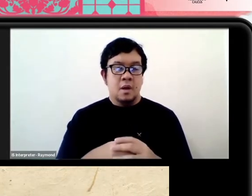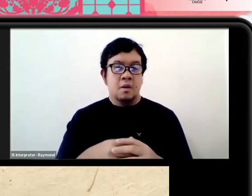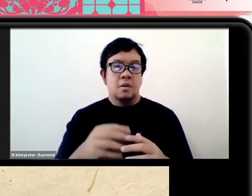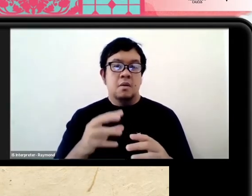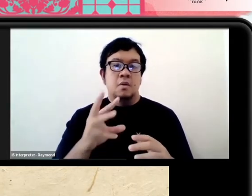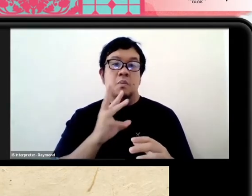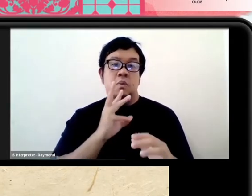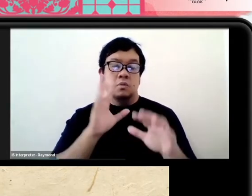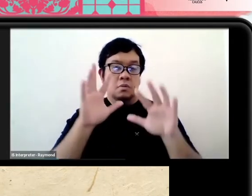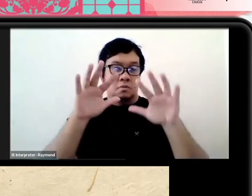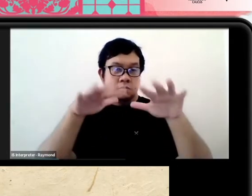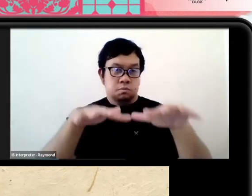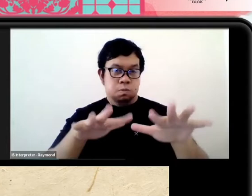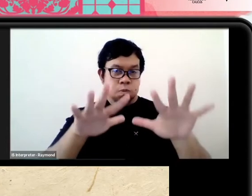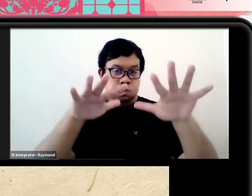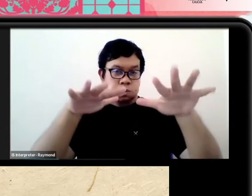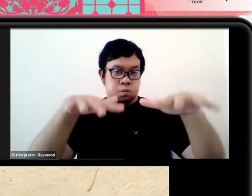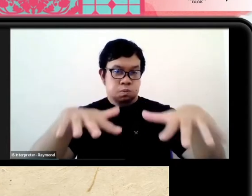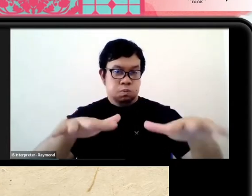is a gateway